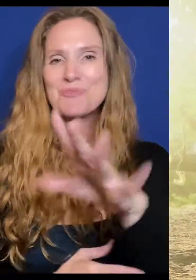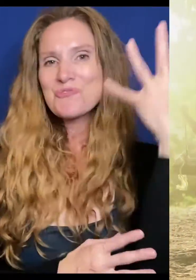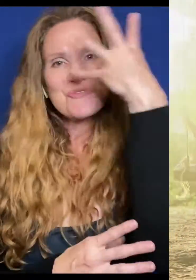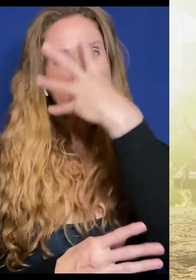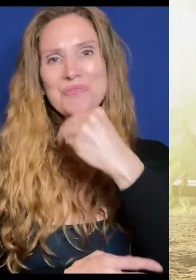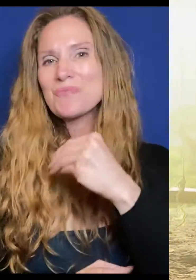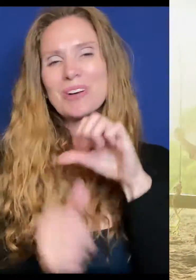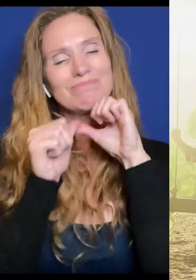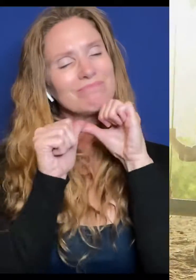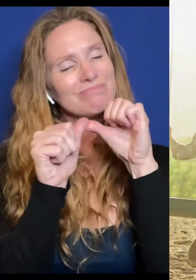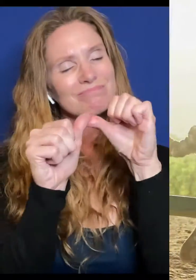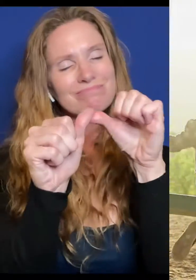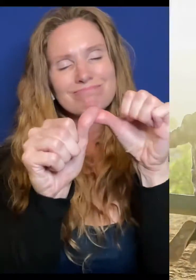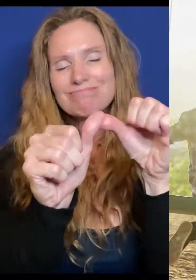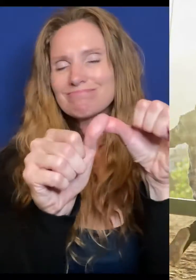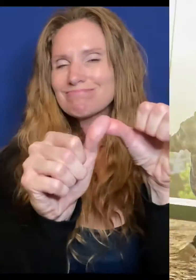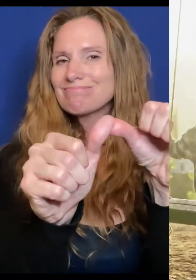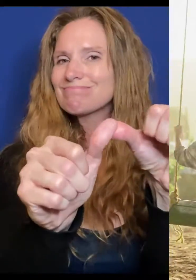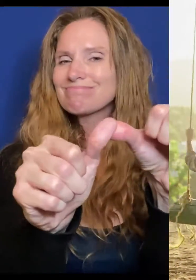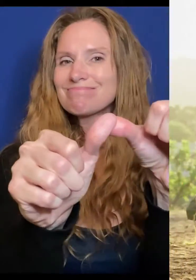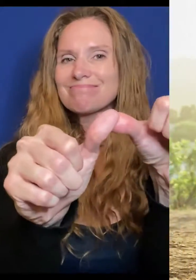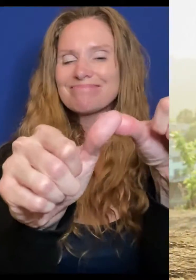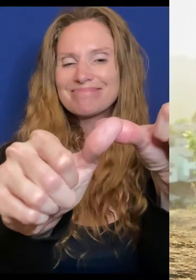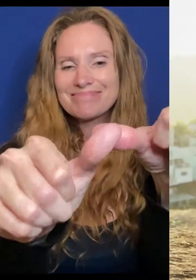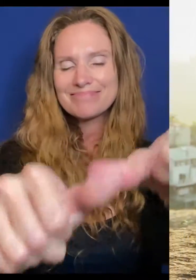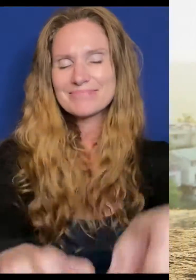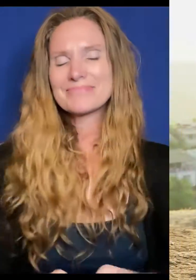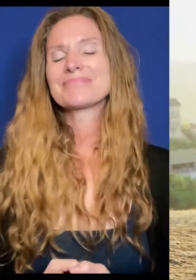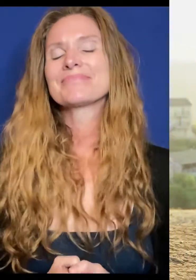beauty will never change